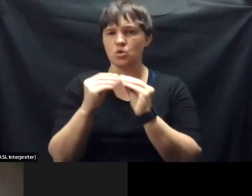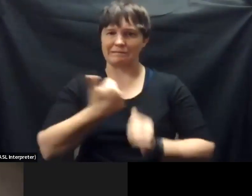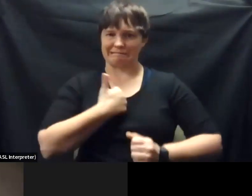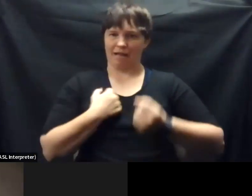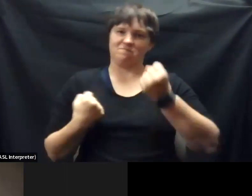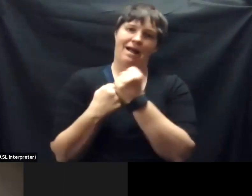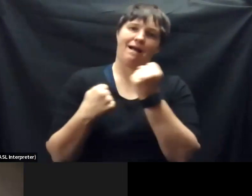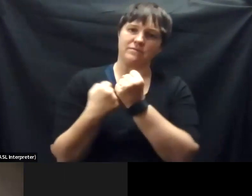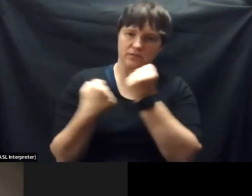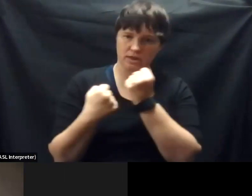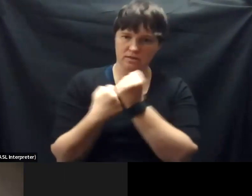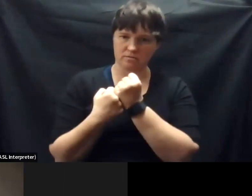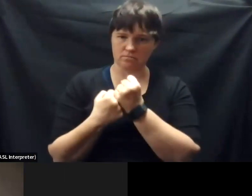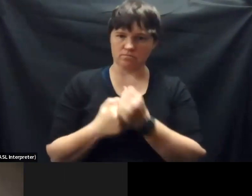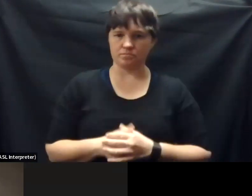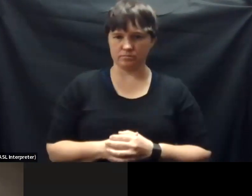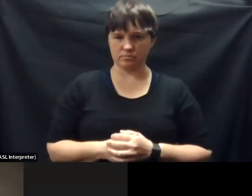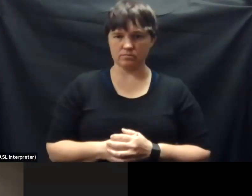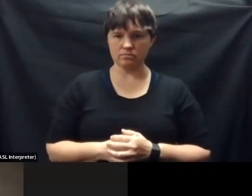self-advocate